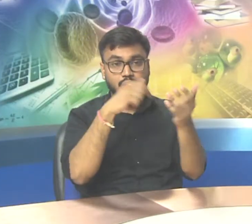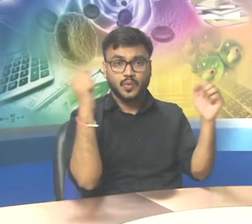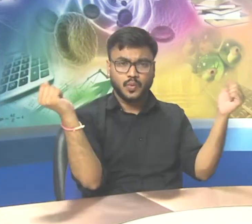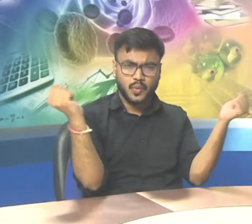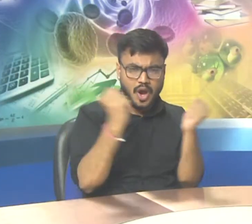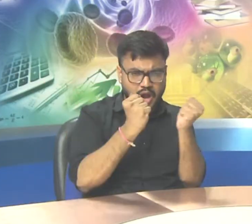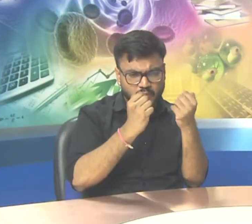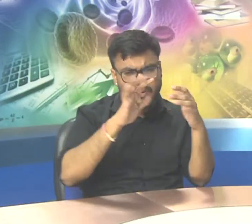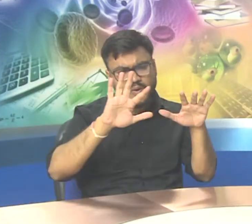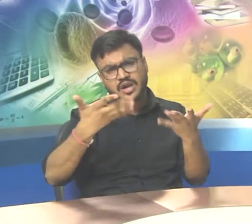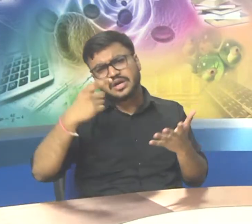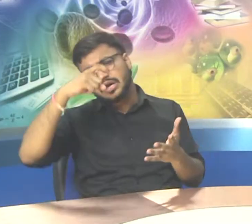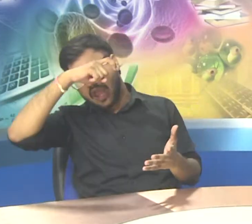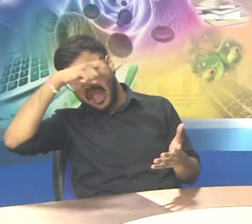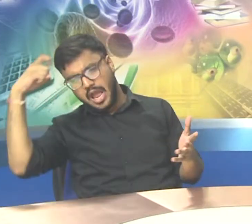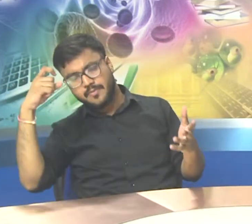98 Fahrenheit.